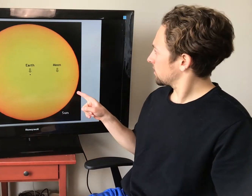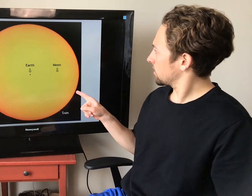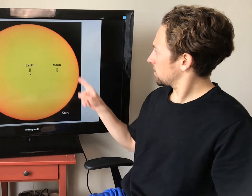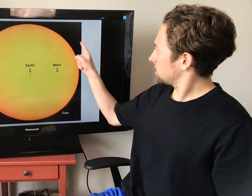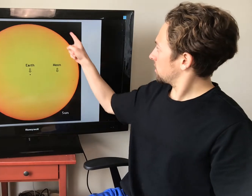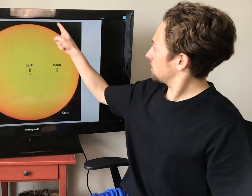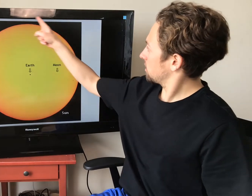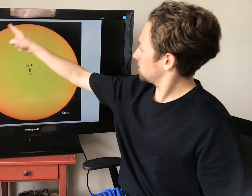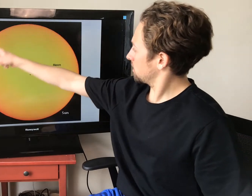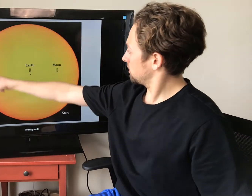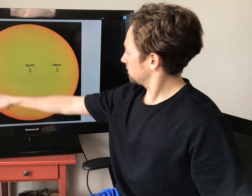Check out this picture.